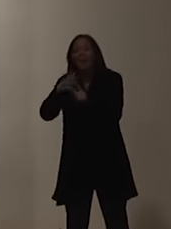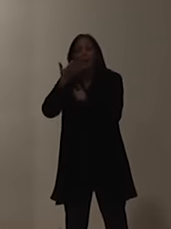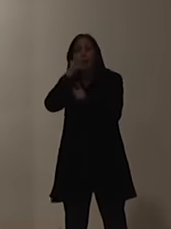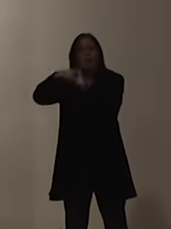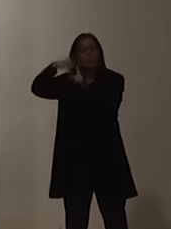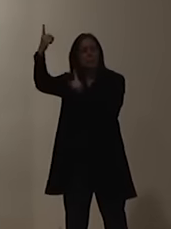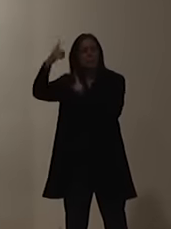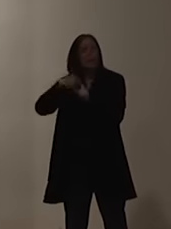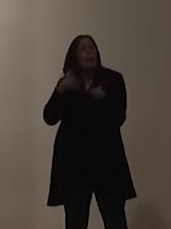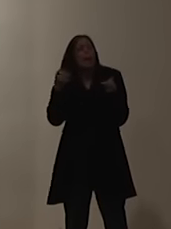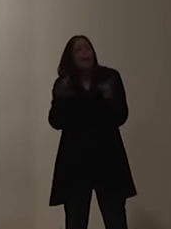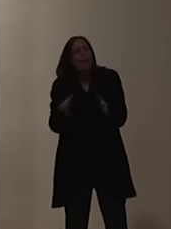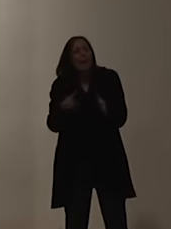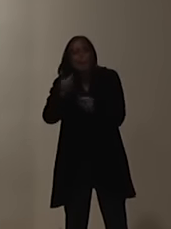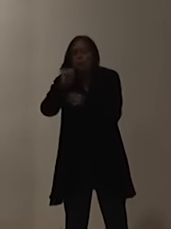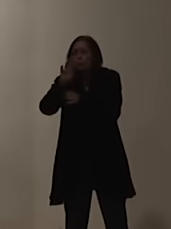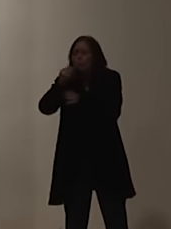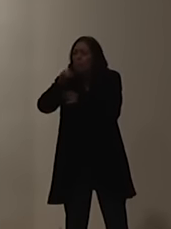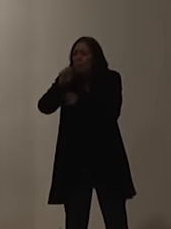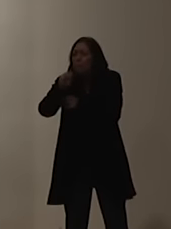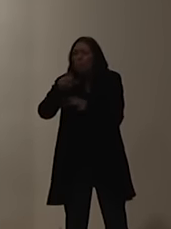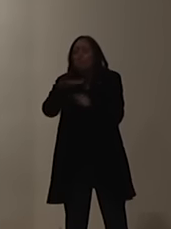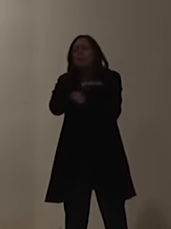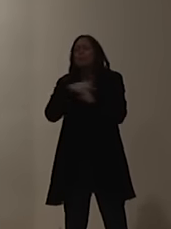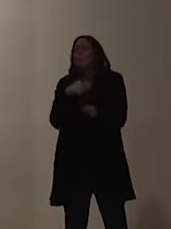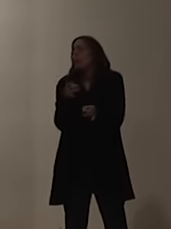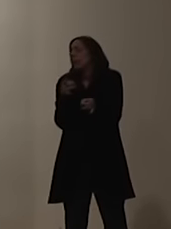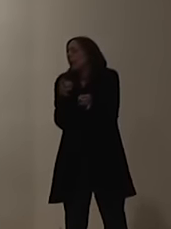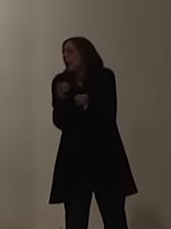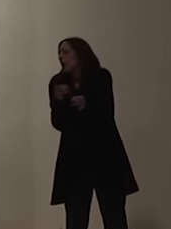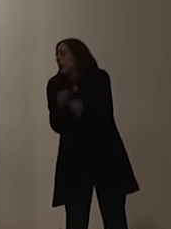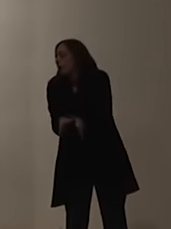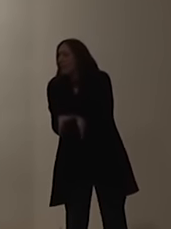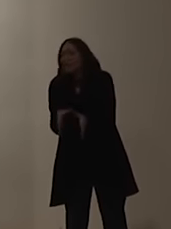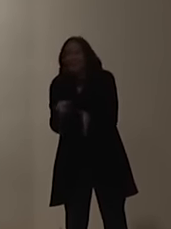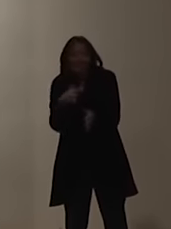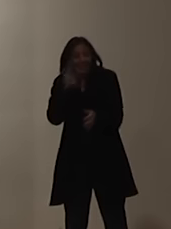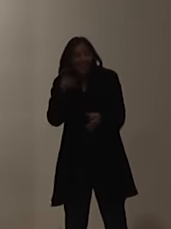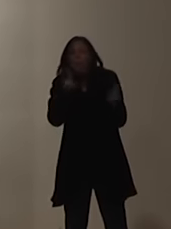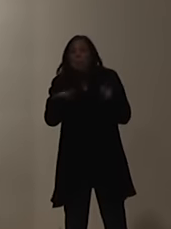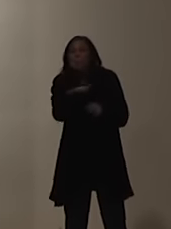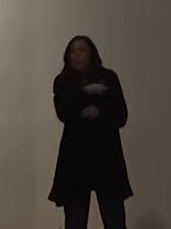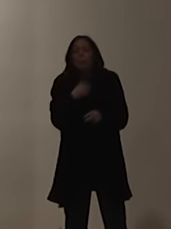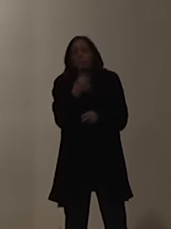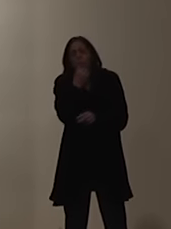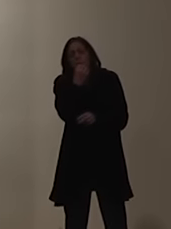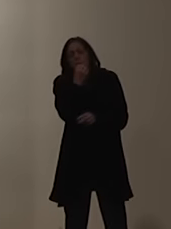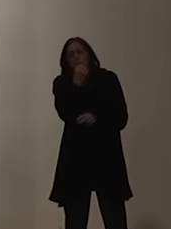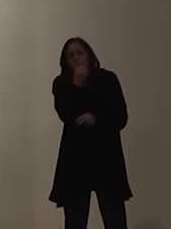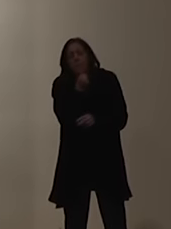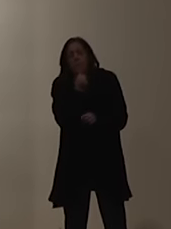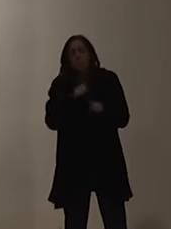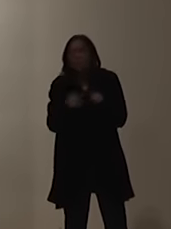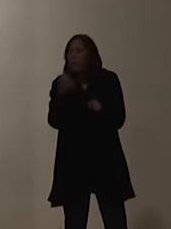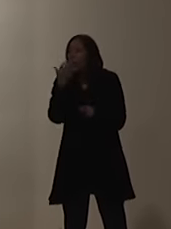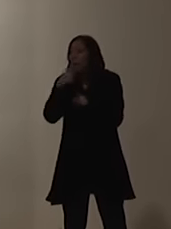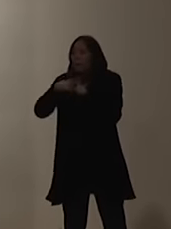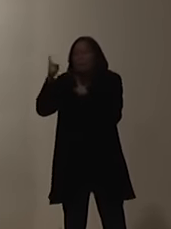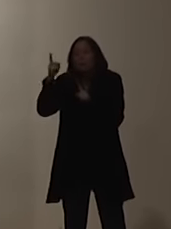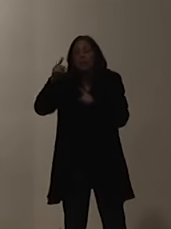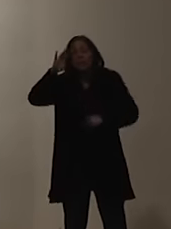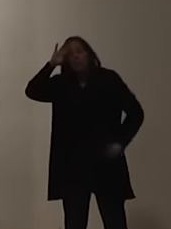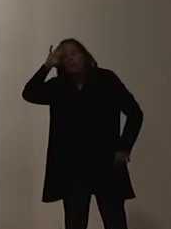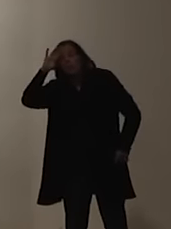Right, I love the people there, but I don't like heat. I'm Irish, American type. You know, we're supposed to be living in a peat